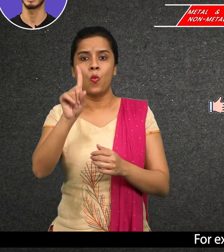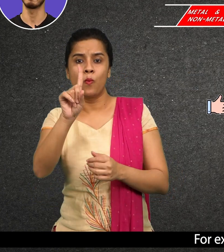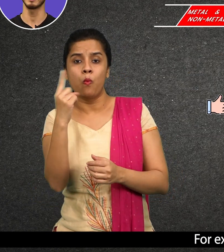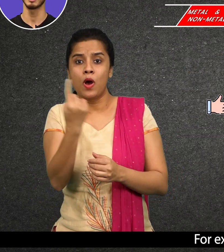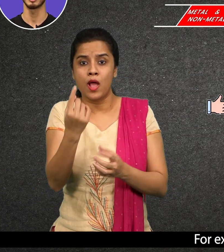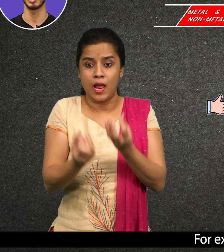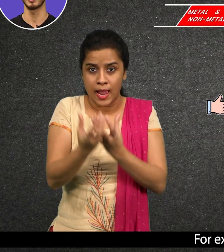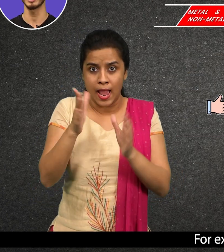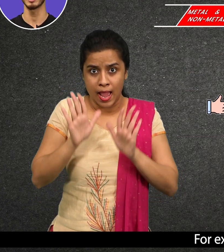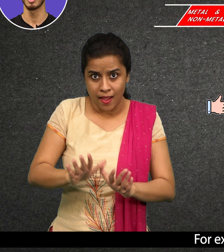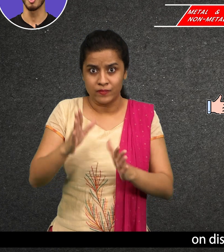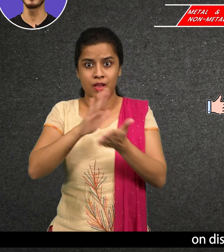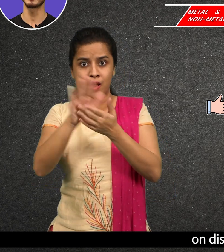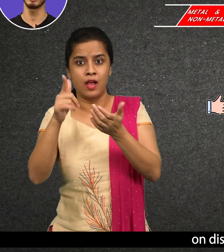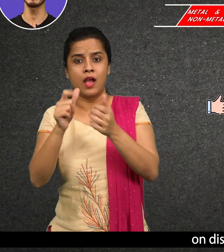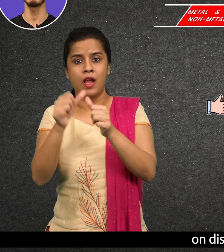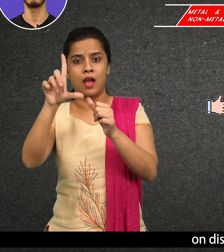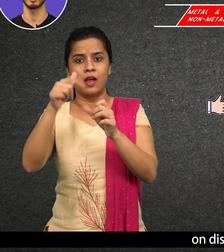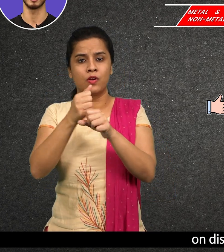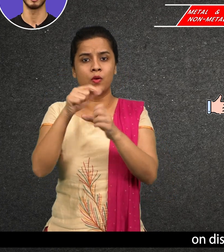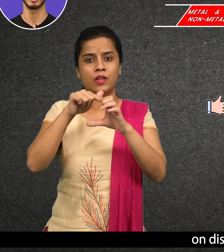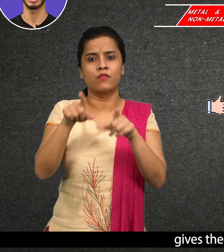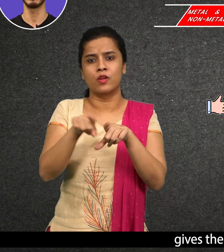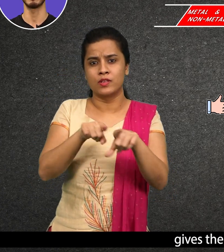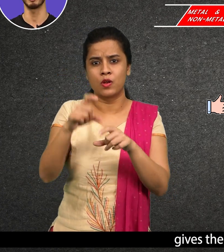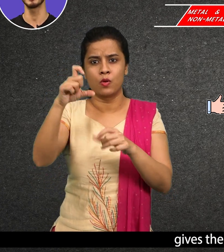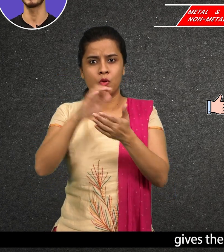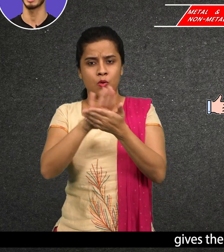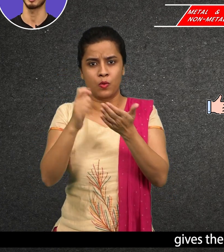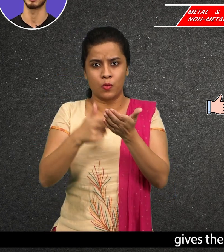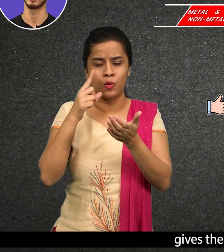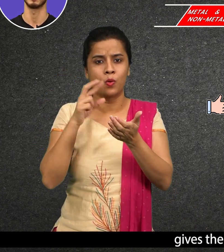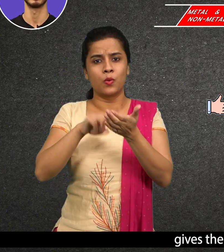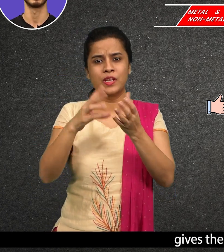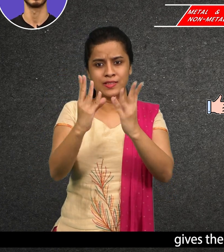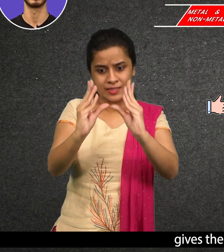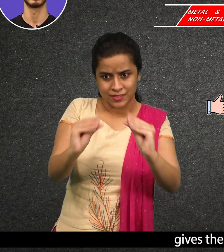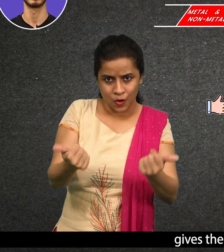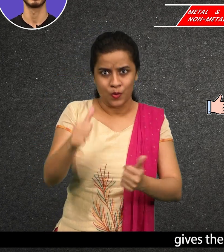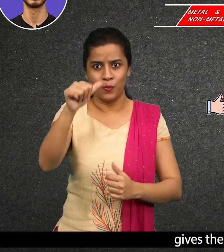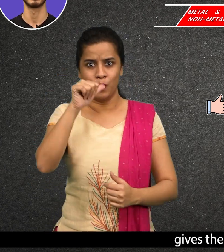For example, chlorine on dissolving in water gives the following reaction.